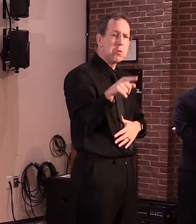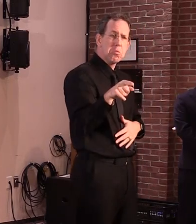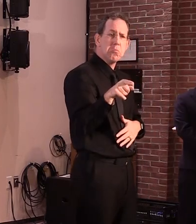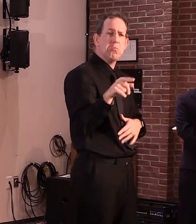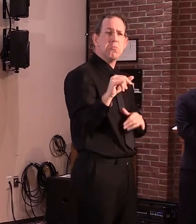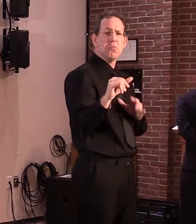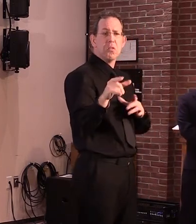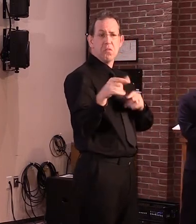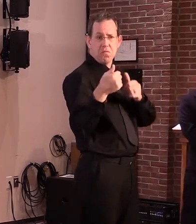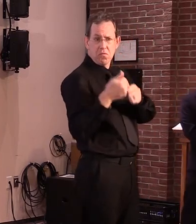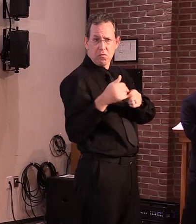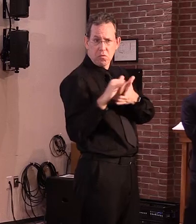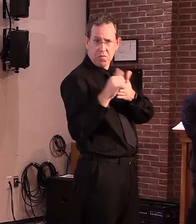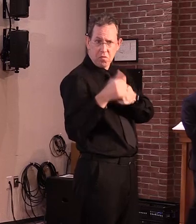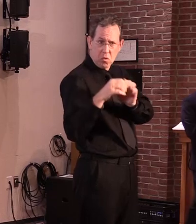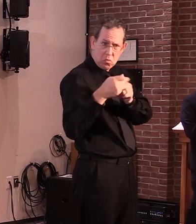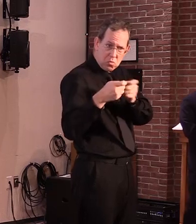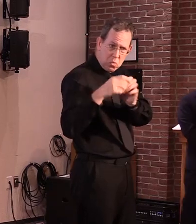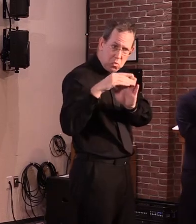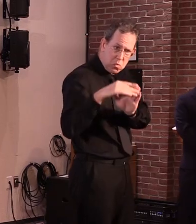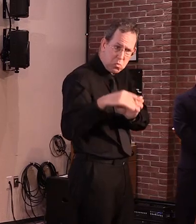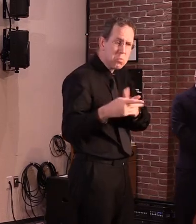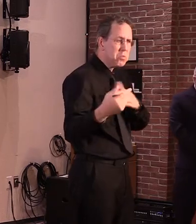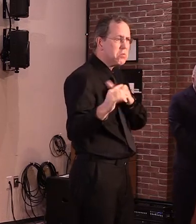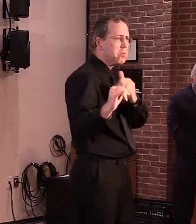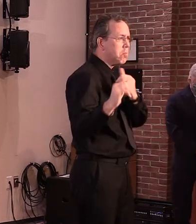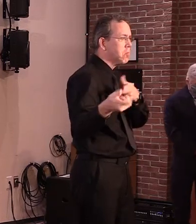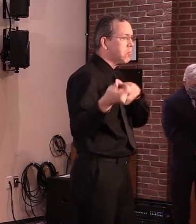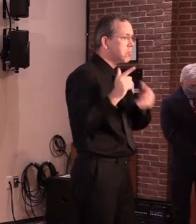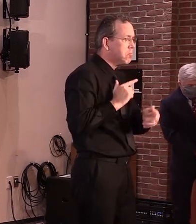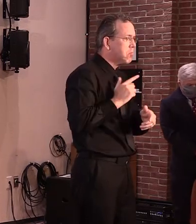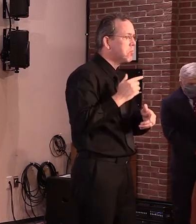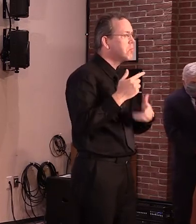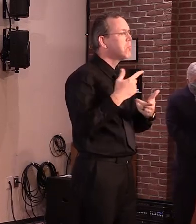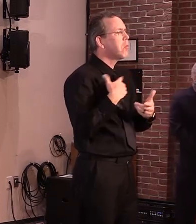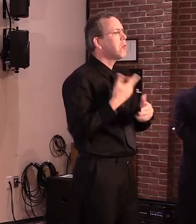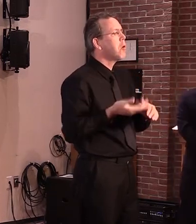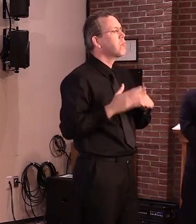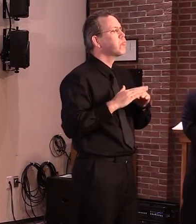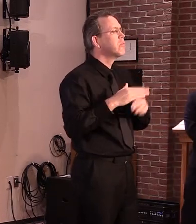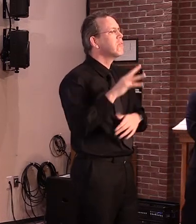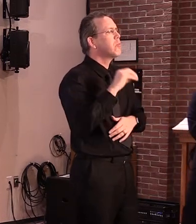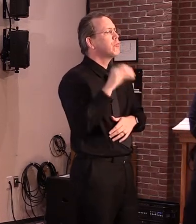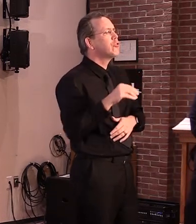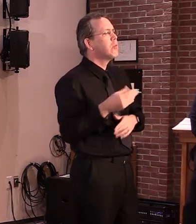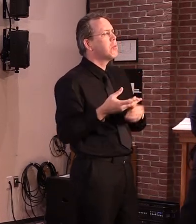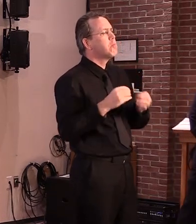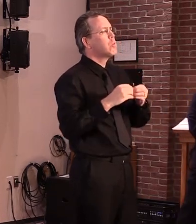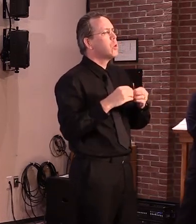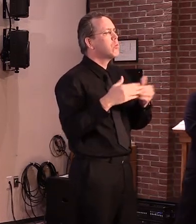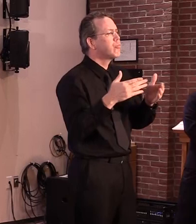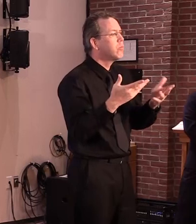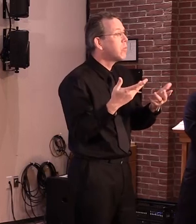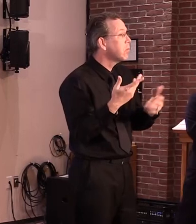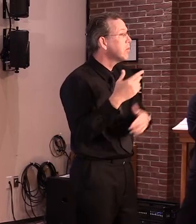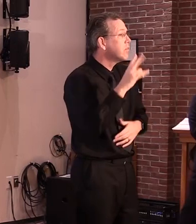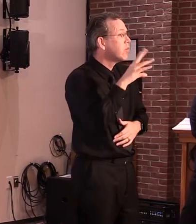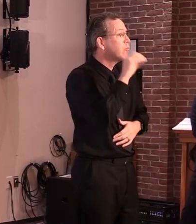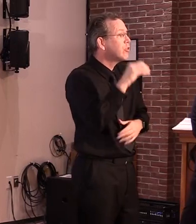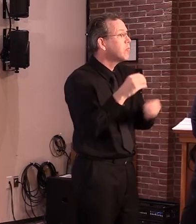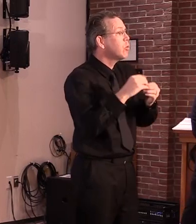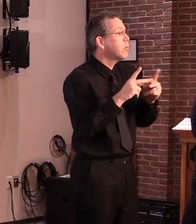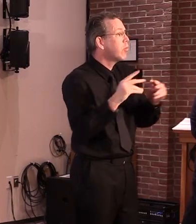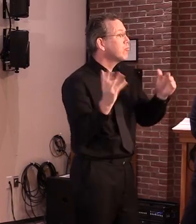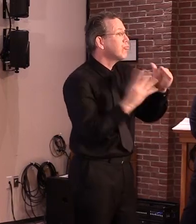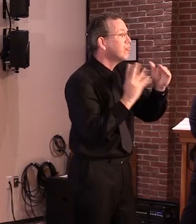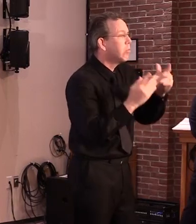sectors, we can go from 25 to 50%. And then we go from 50 to 75, and pretty soon we're back to where we were before, under